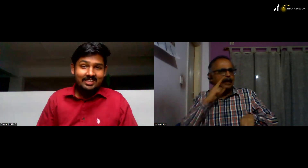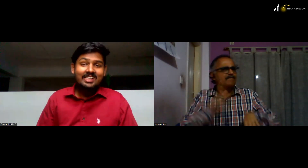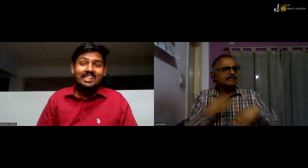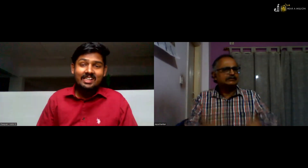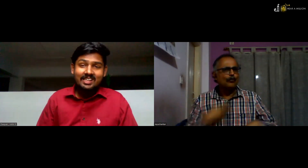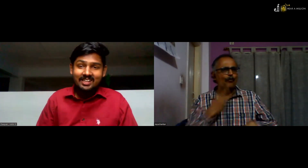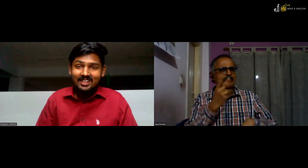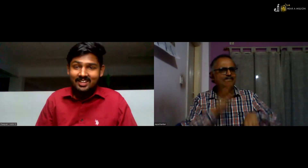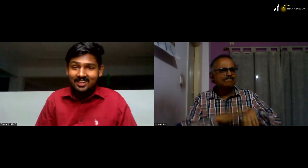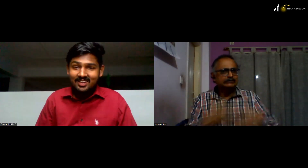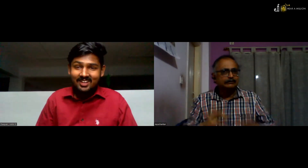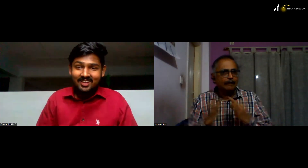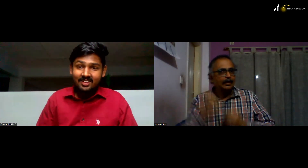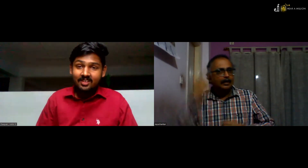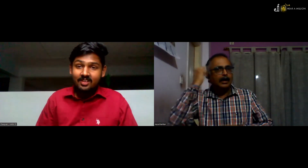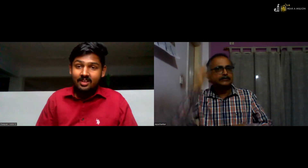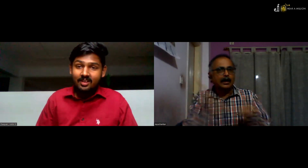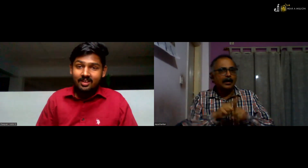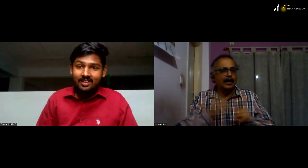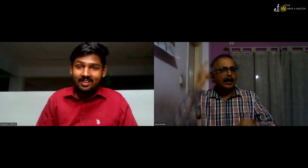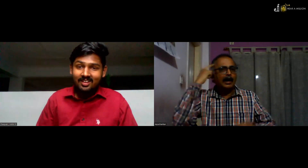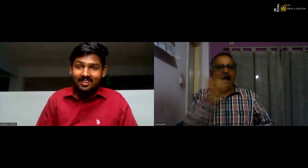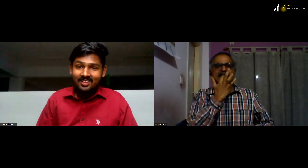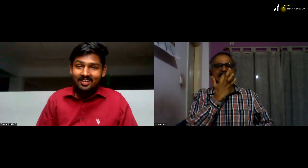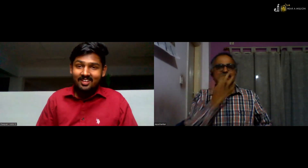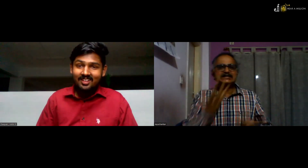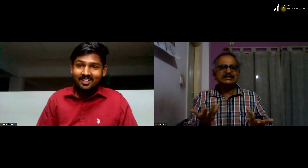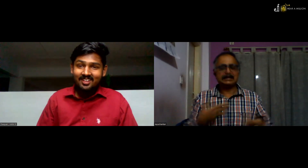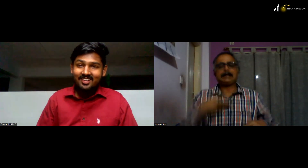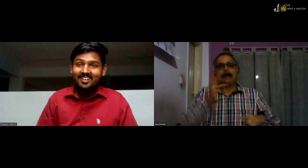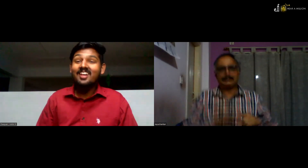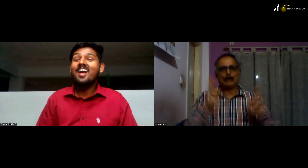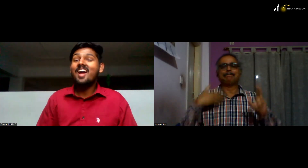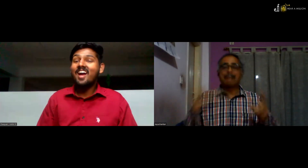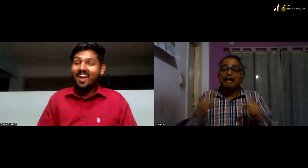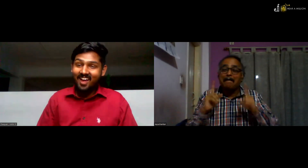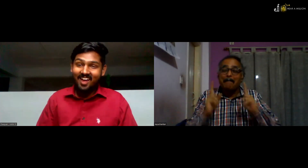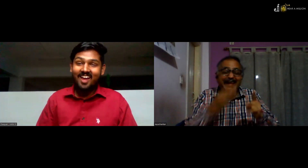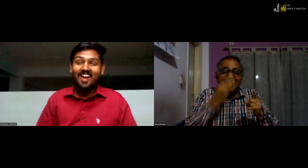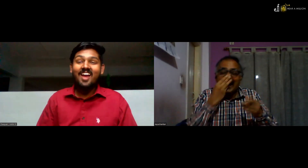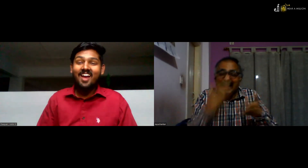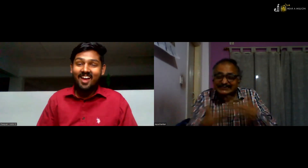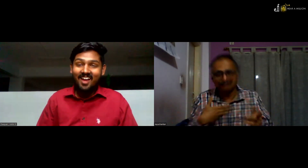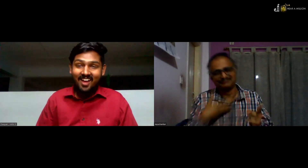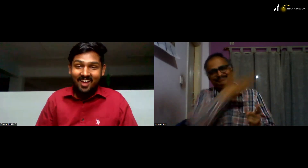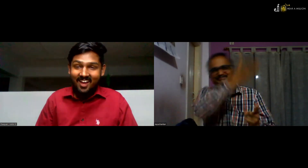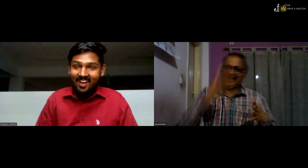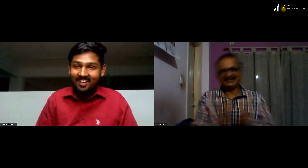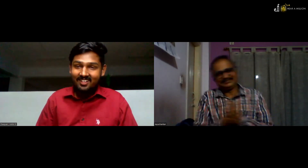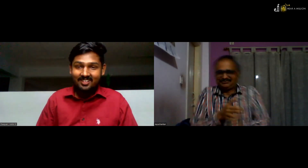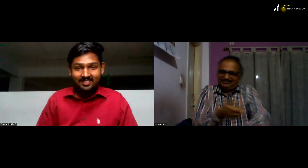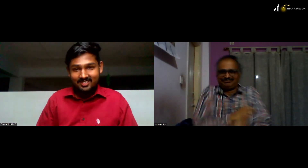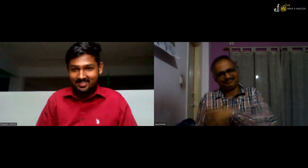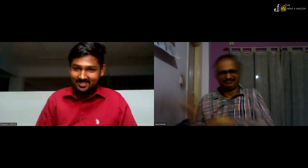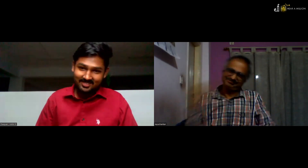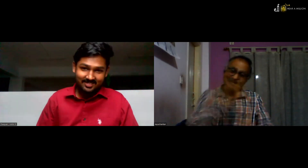missed it. So in the next time they joined us, and this is how they gained the experience and they got the exposure. But